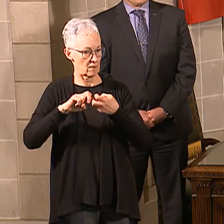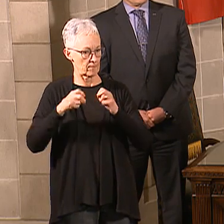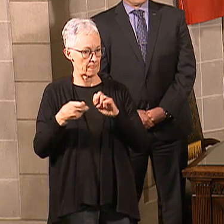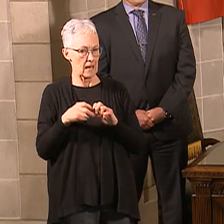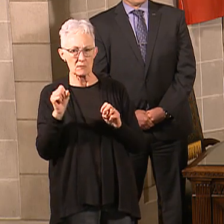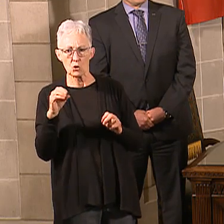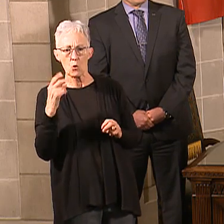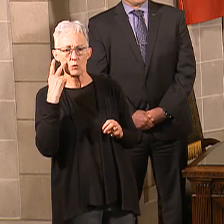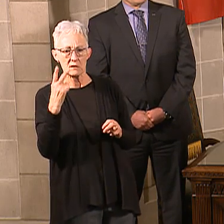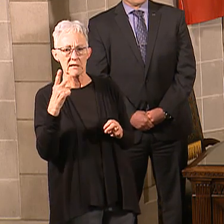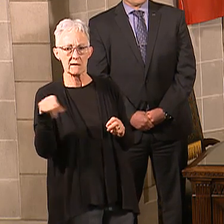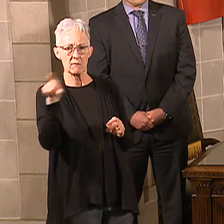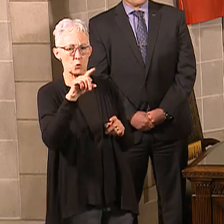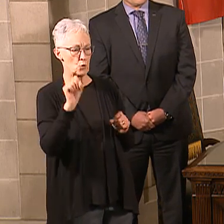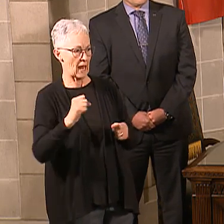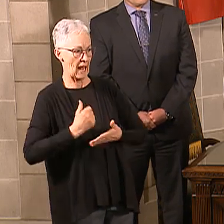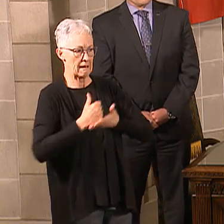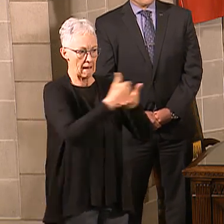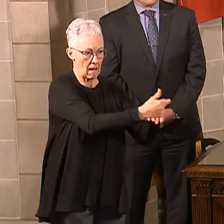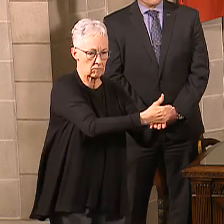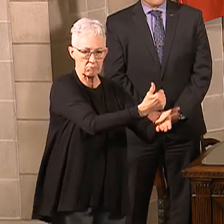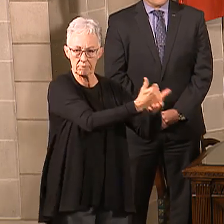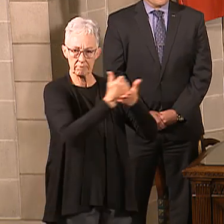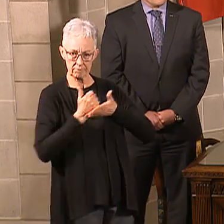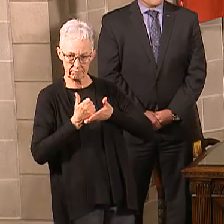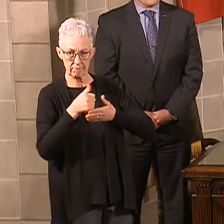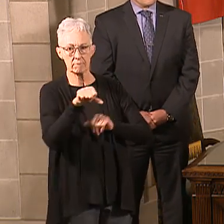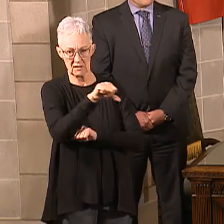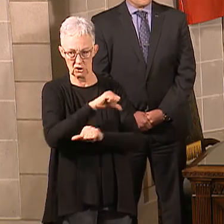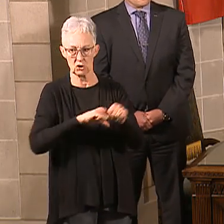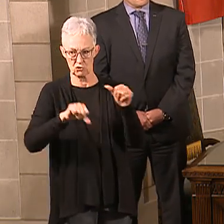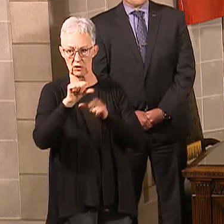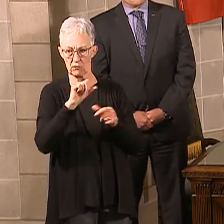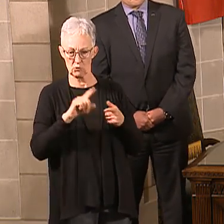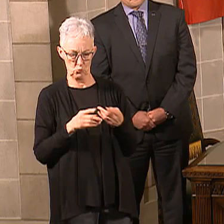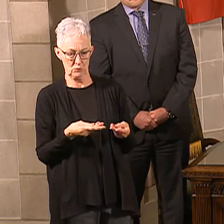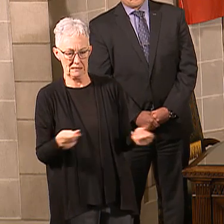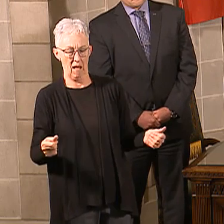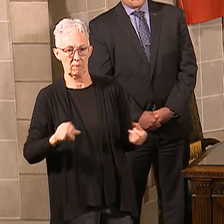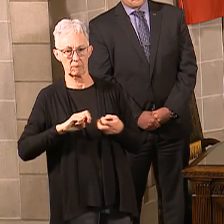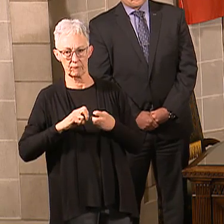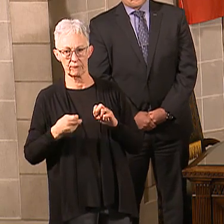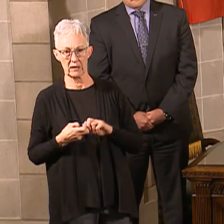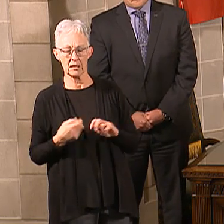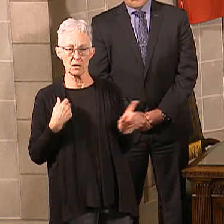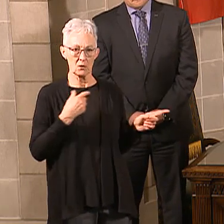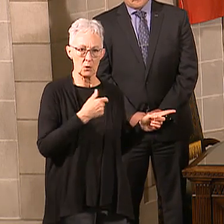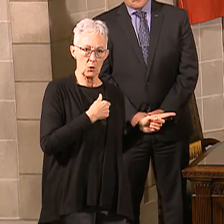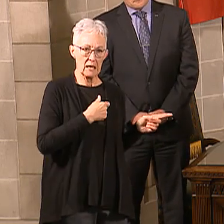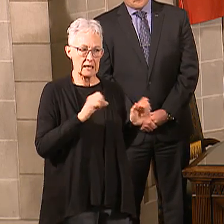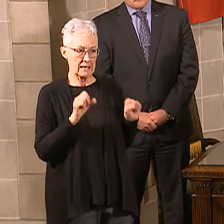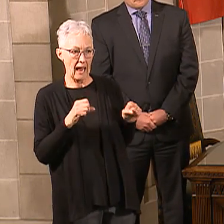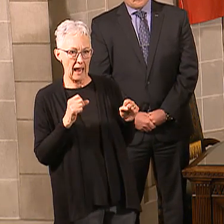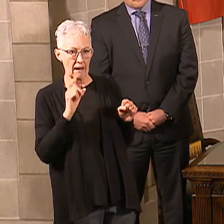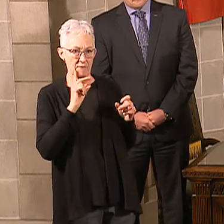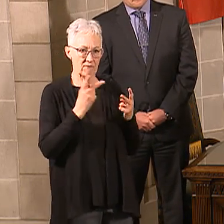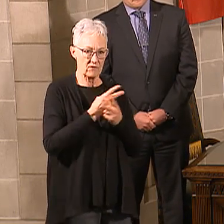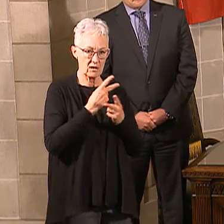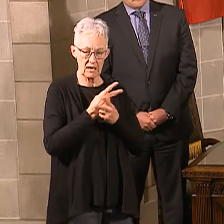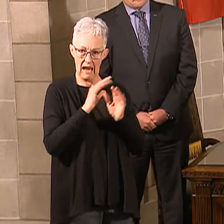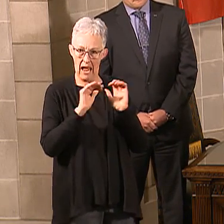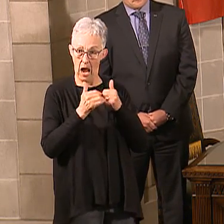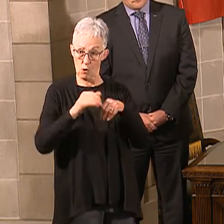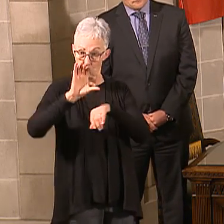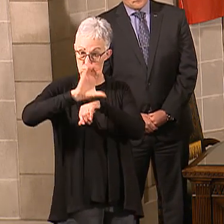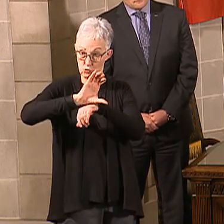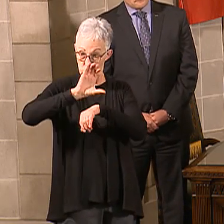a way that you can be helpful. We're going to be working to see if we can get some additional guidance out with regard to how churches can do it more formally, but you